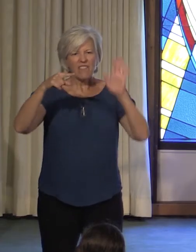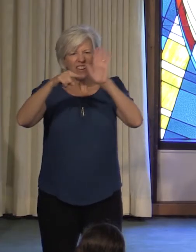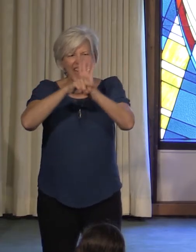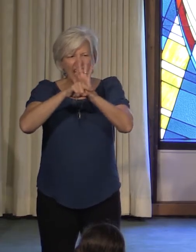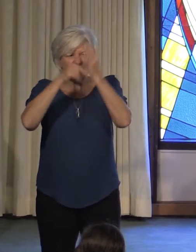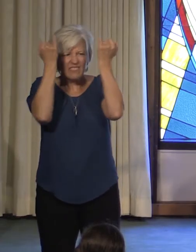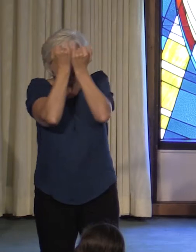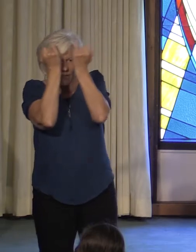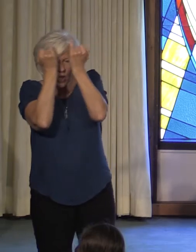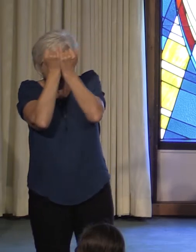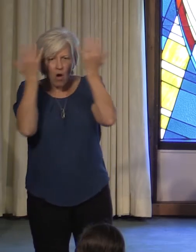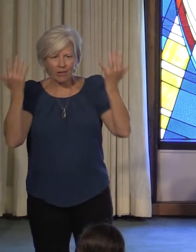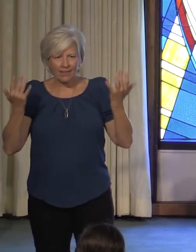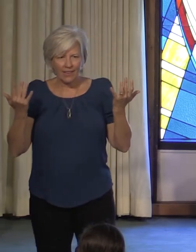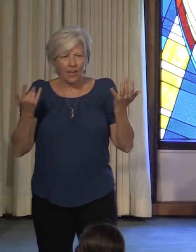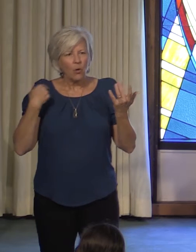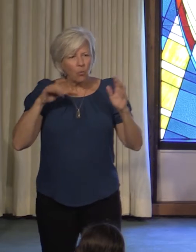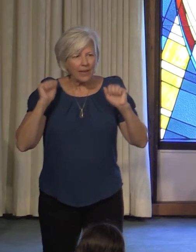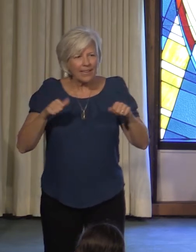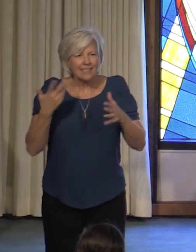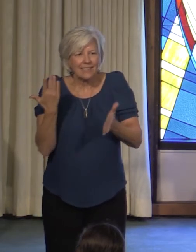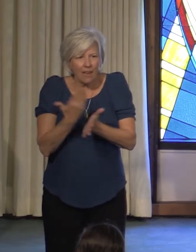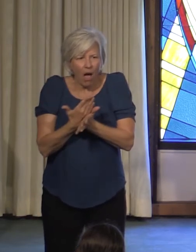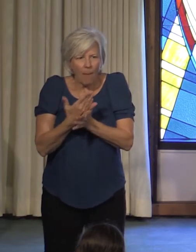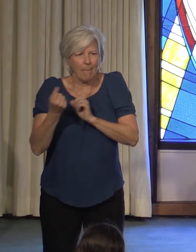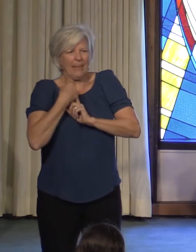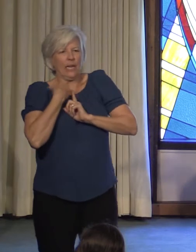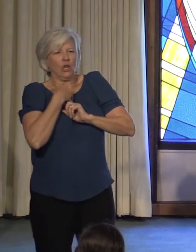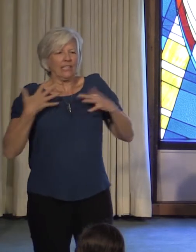up, and we can replace that